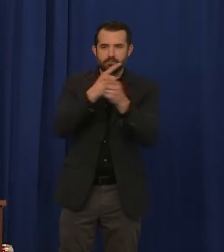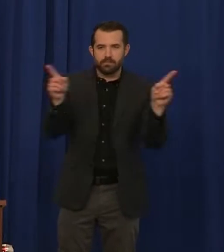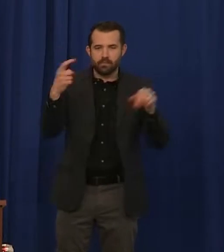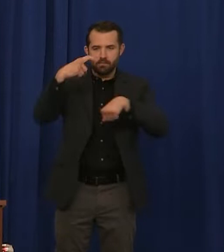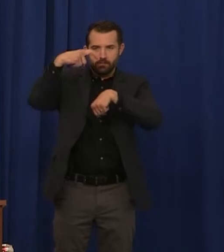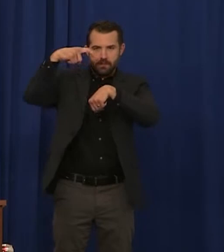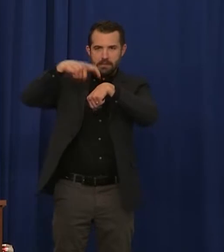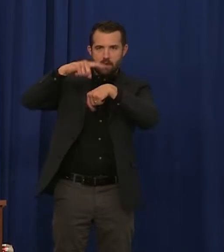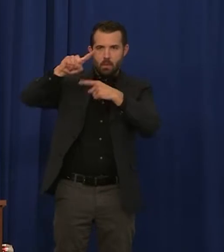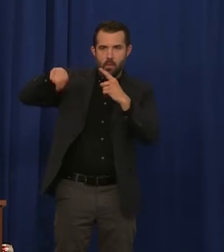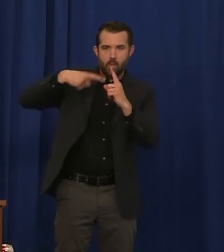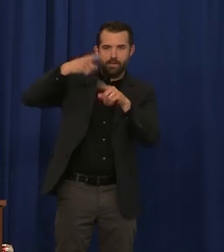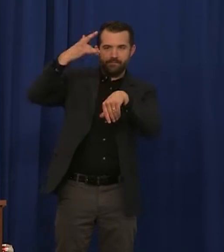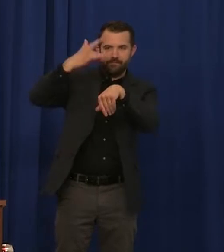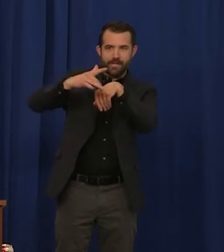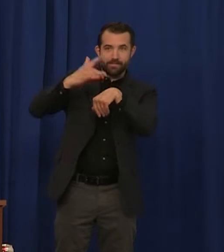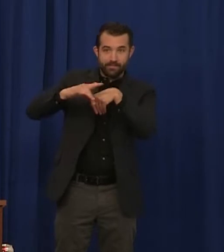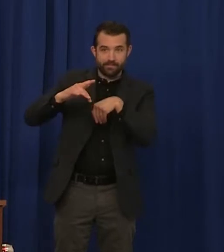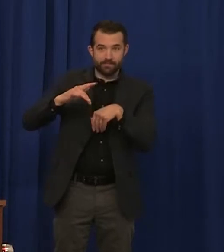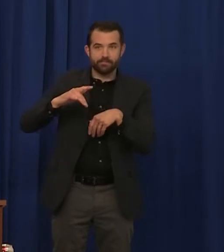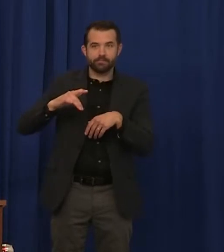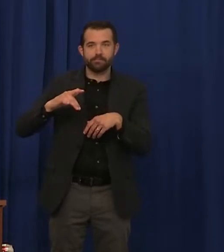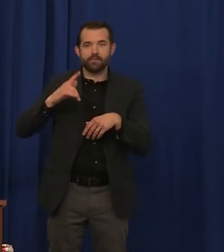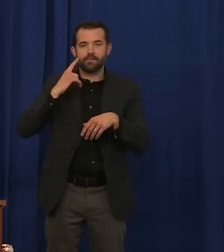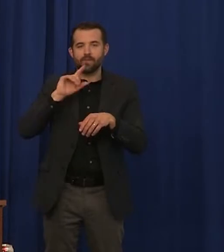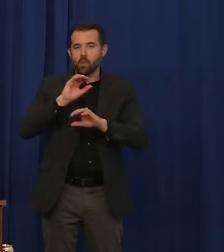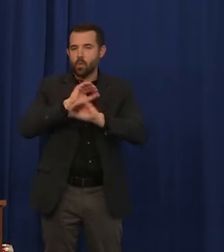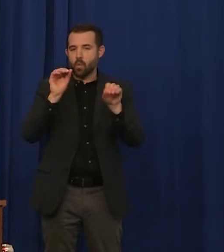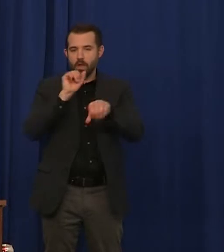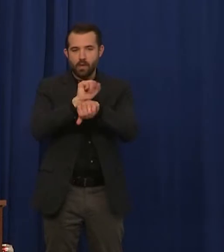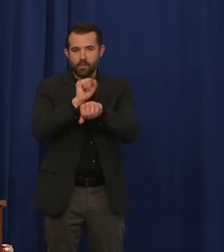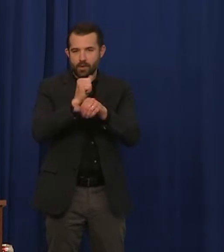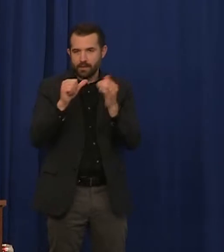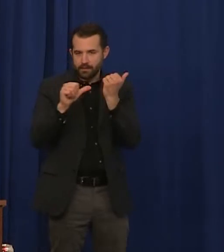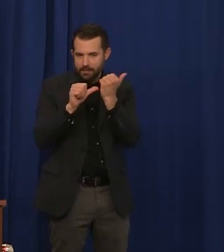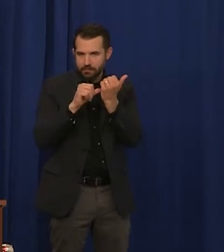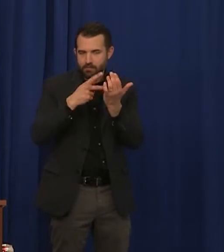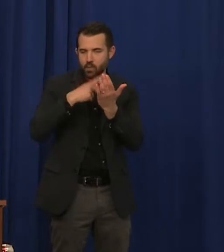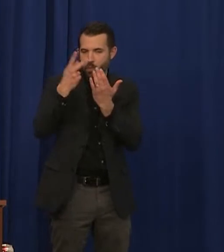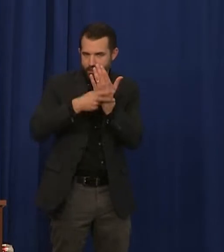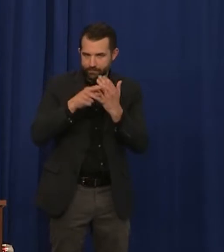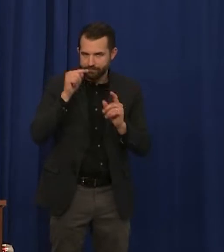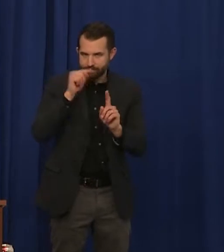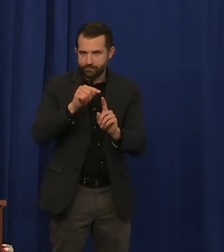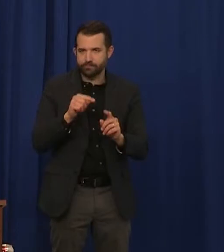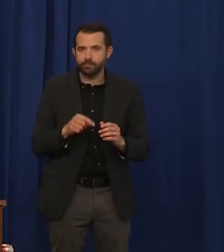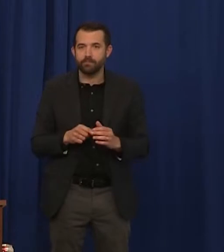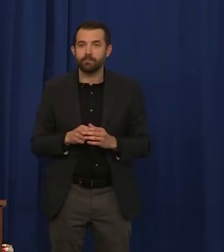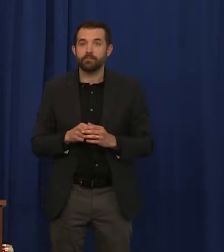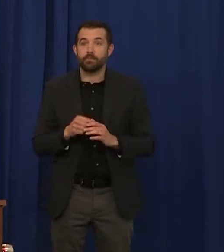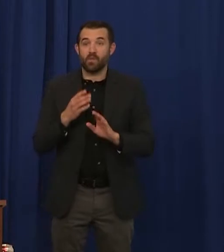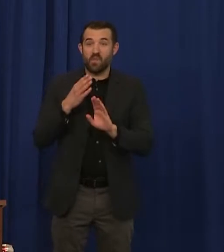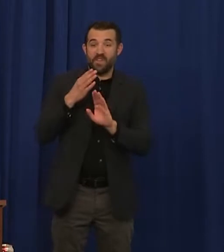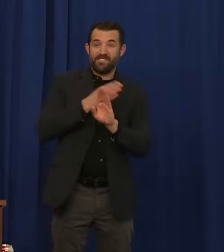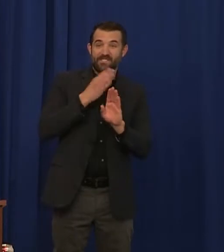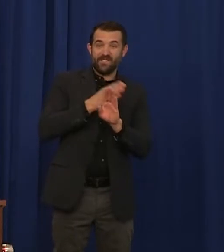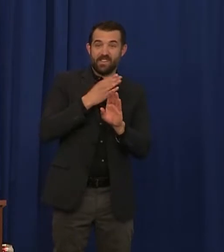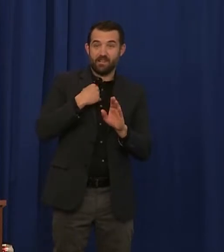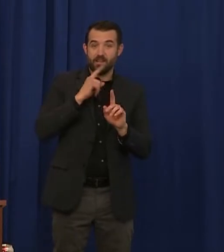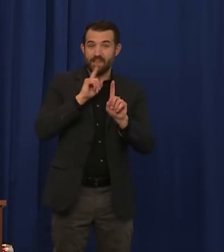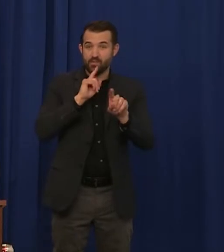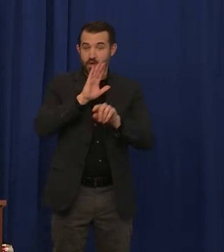Unemployment Assistance Program. Now, before I take your questions, I wanted to thank my team at the